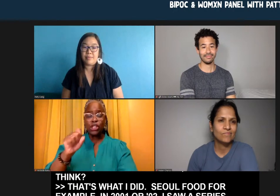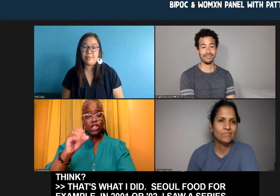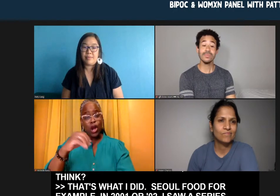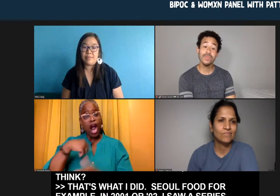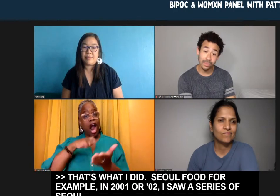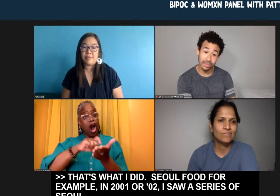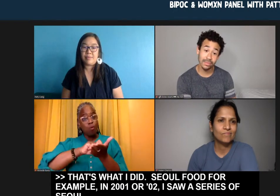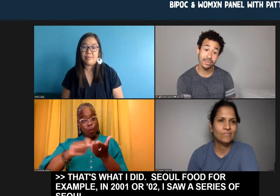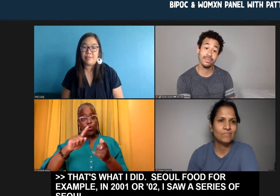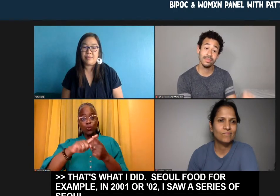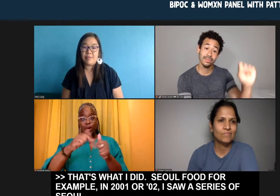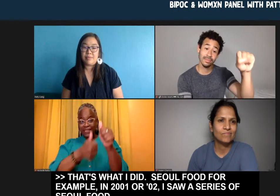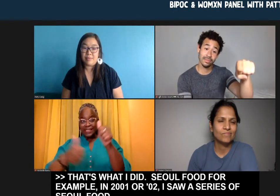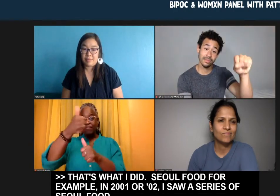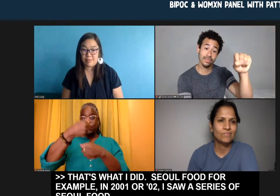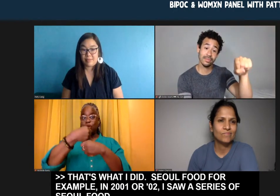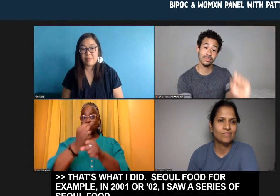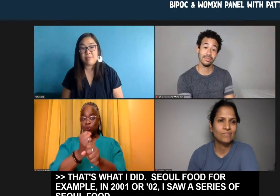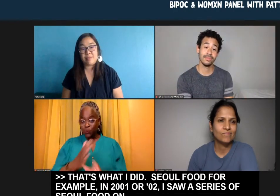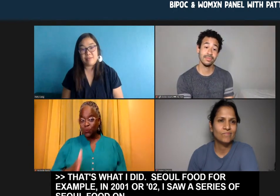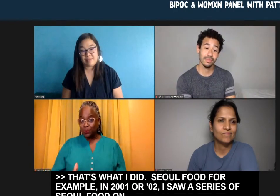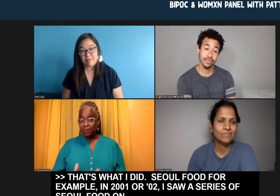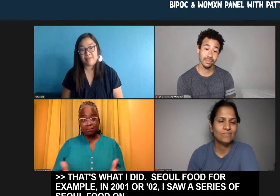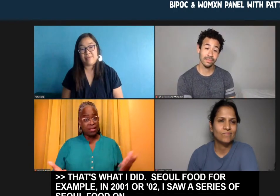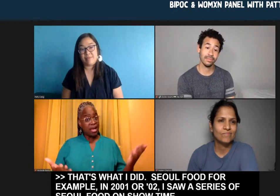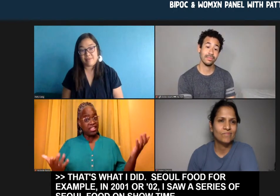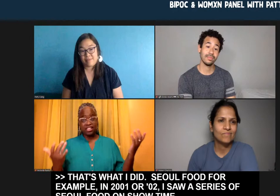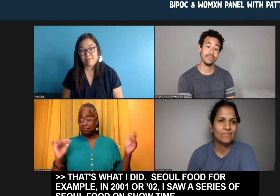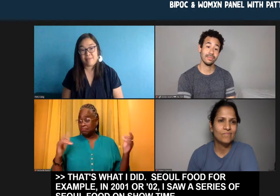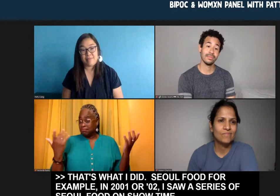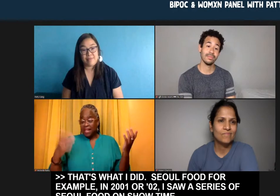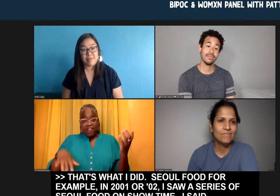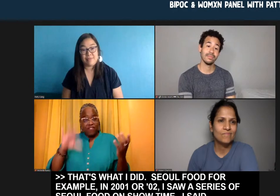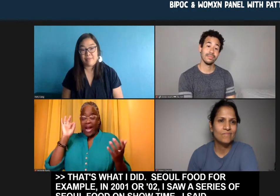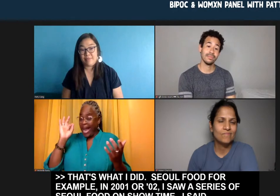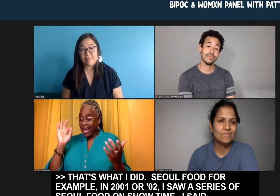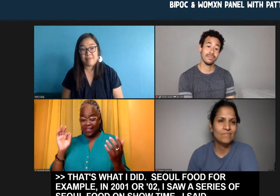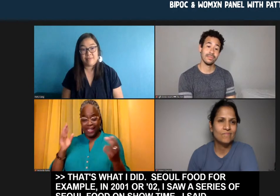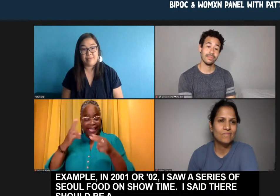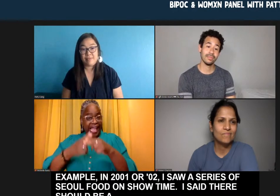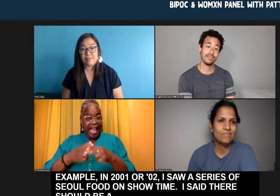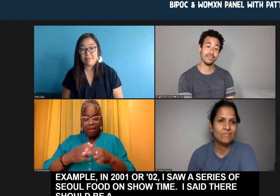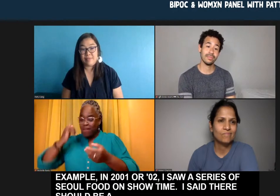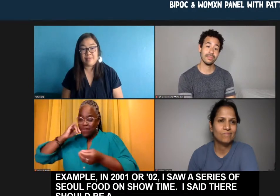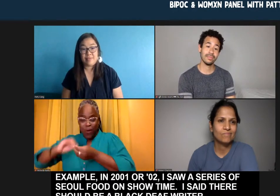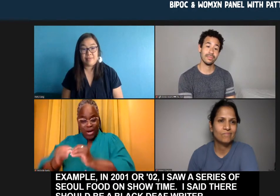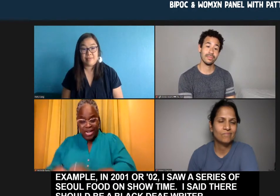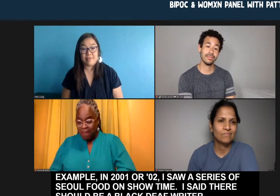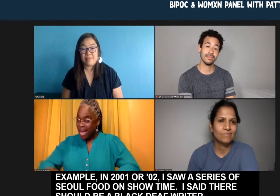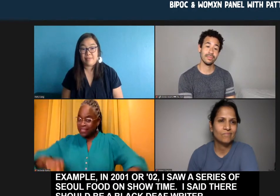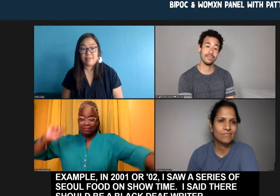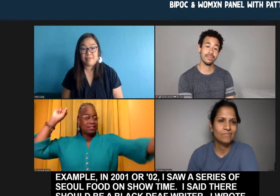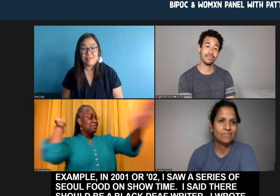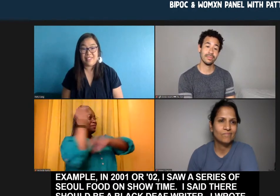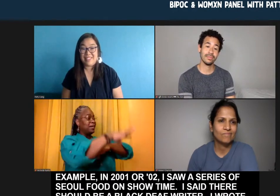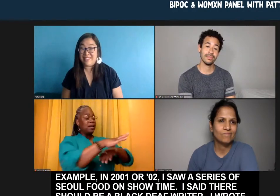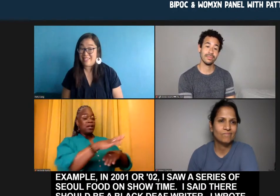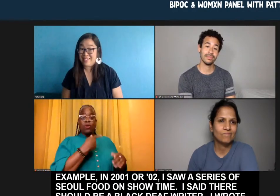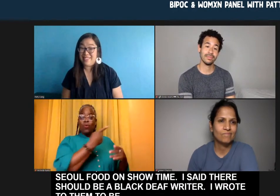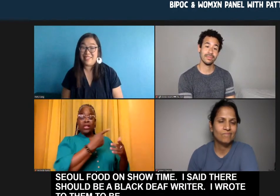I said, there should definitely be a Black deaf writer. And I wrote to them to become a producer, and I found the name and the phone number, and